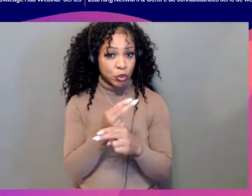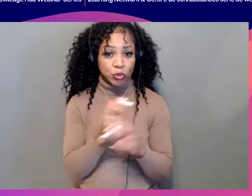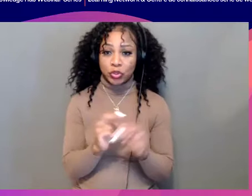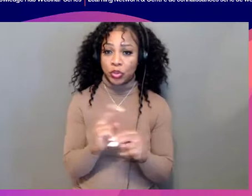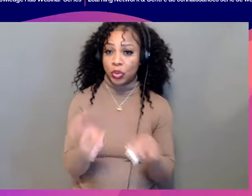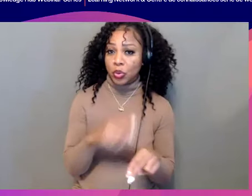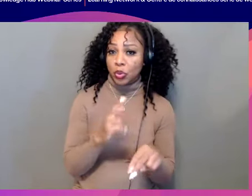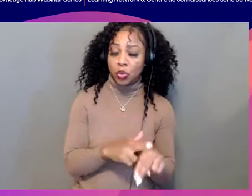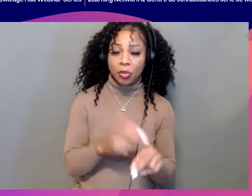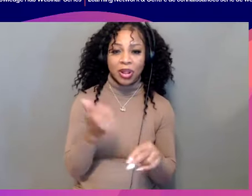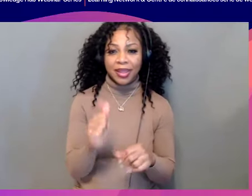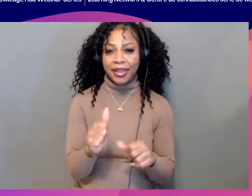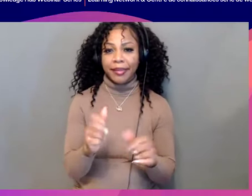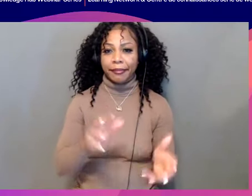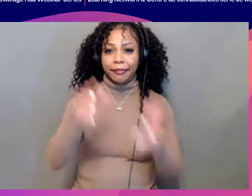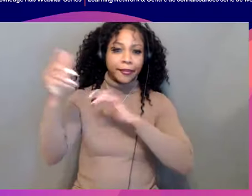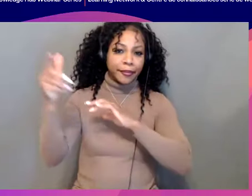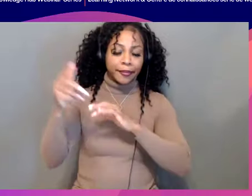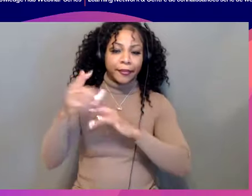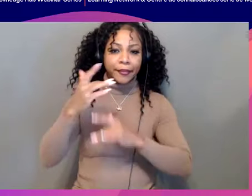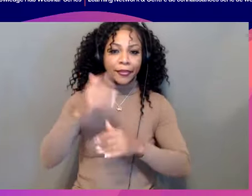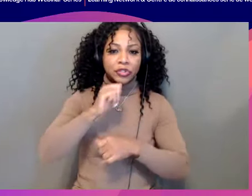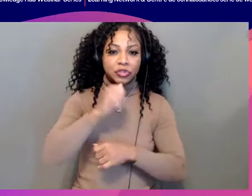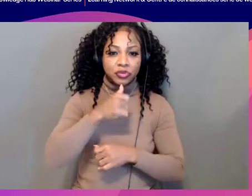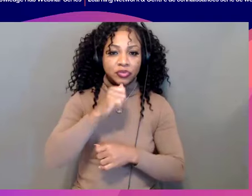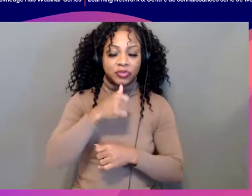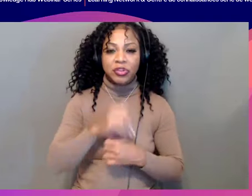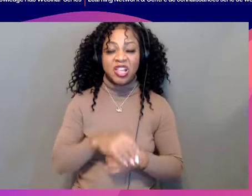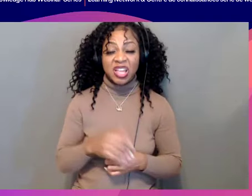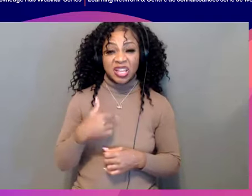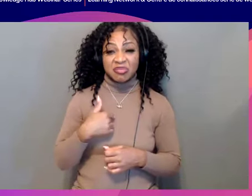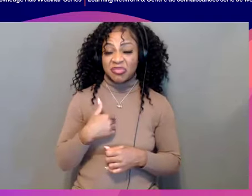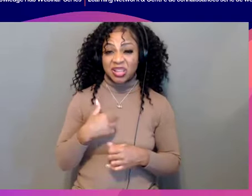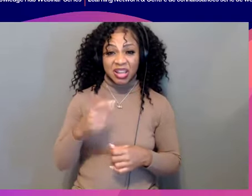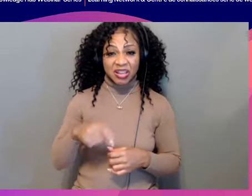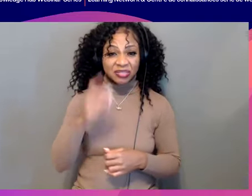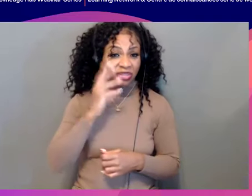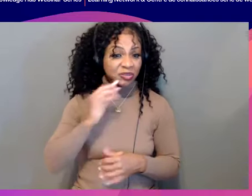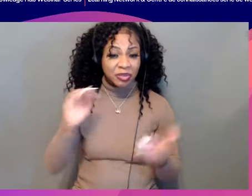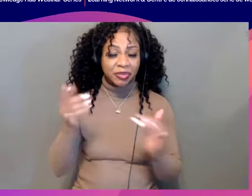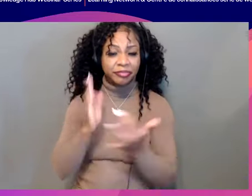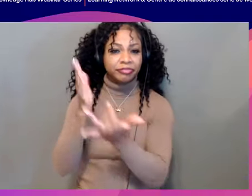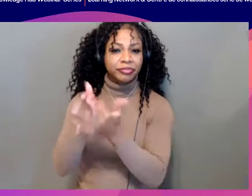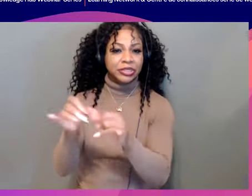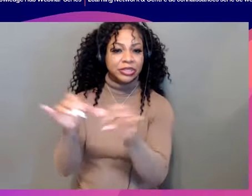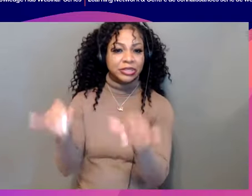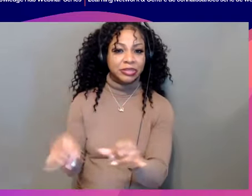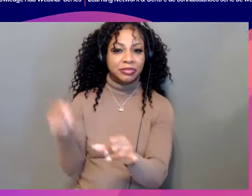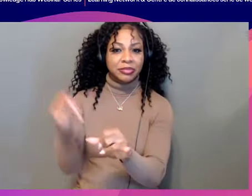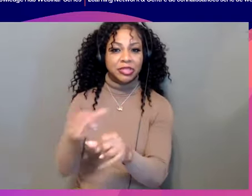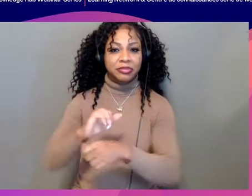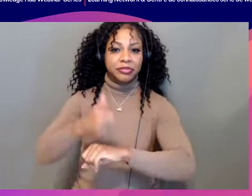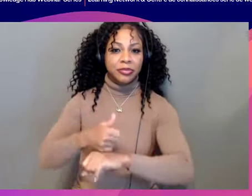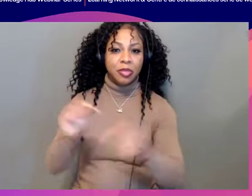normalize adversity, shifting the responsibility onto us to endure rather than addressing the systems that perpetuate harm in the